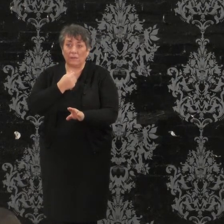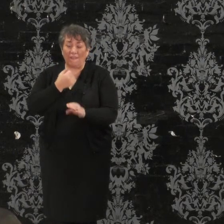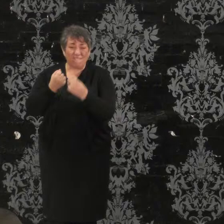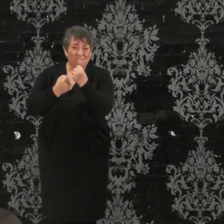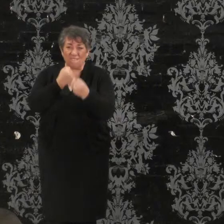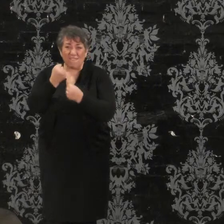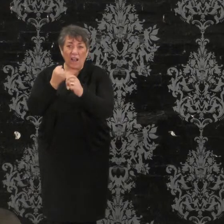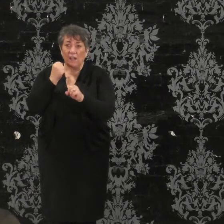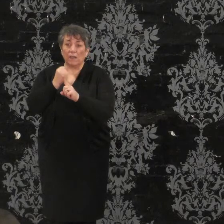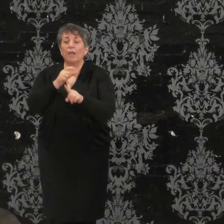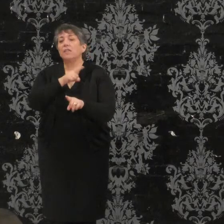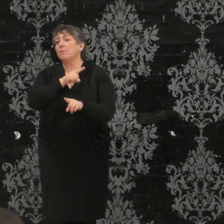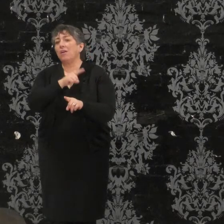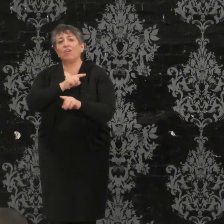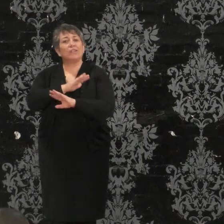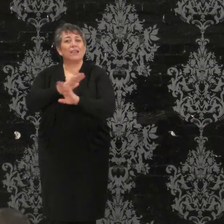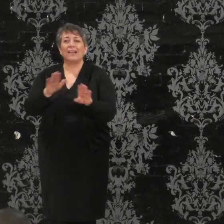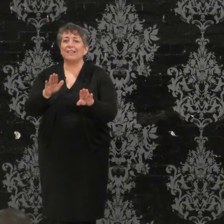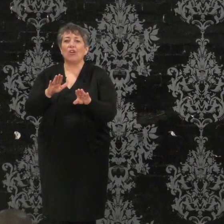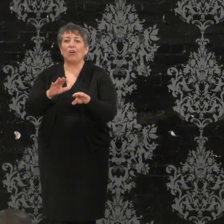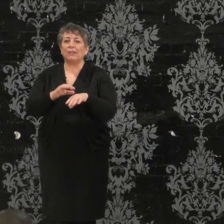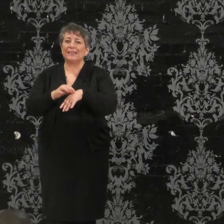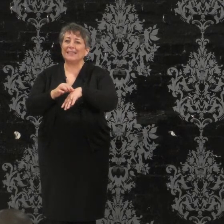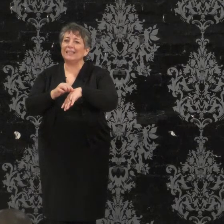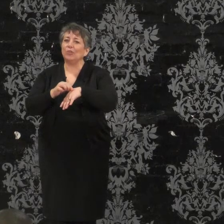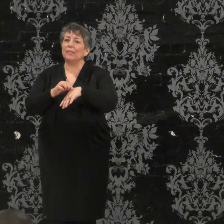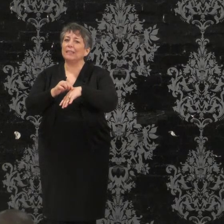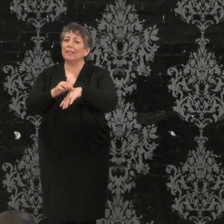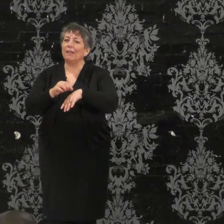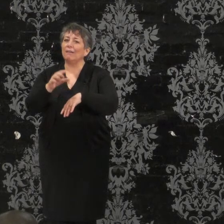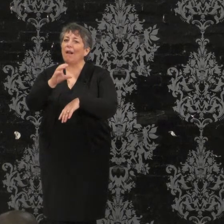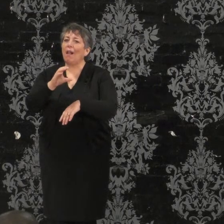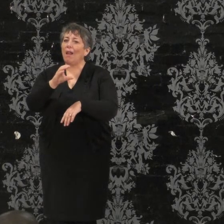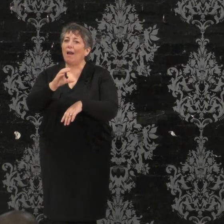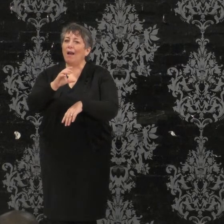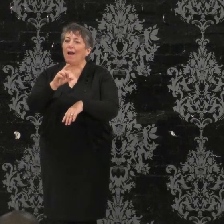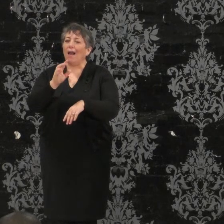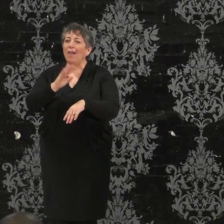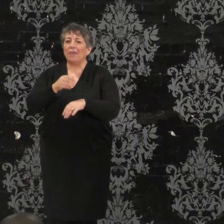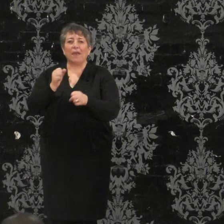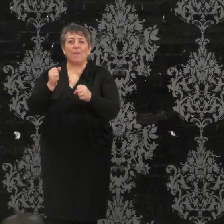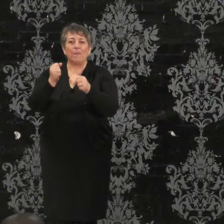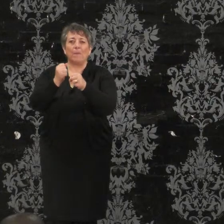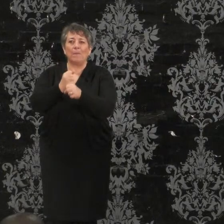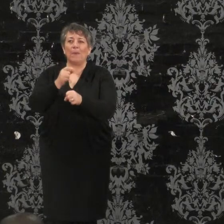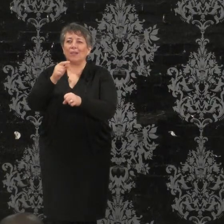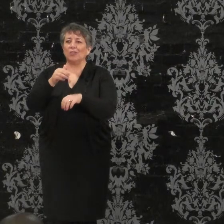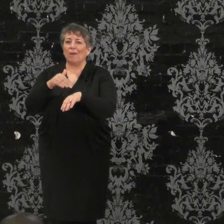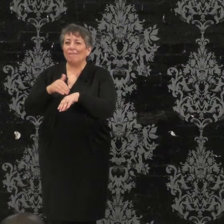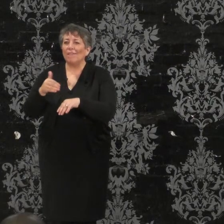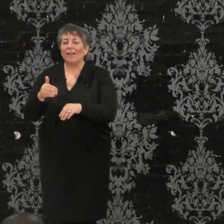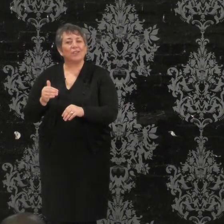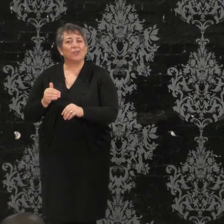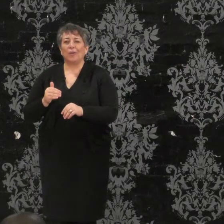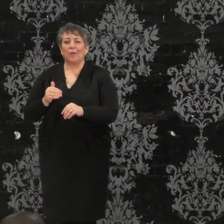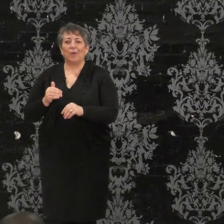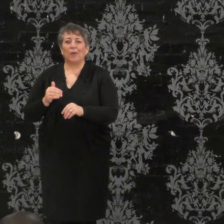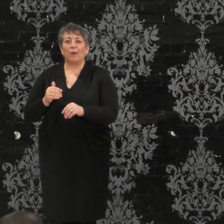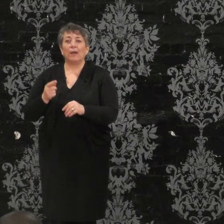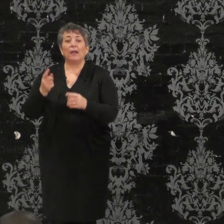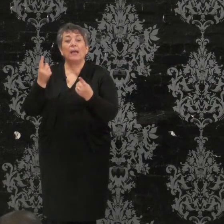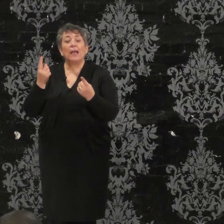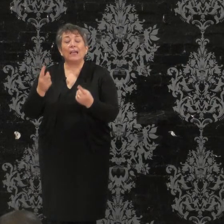not skin colour that determines your chances of being a victim or an offender, but the societal